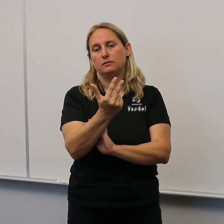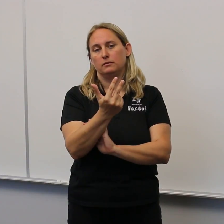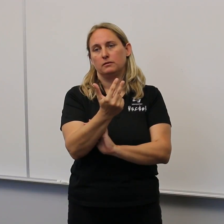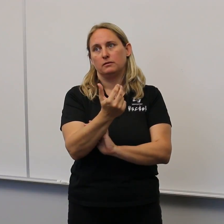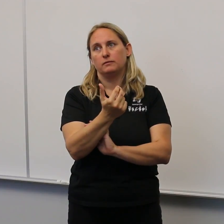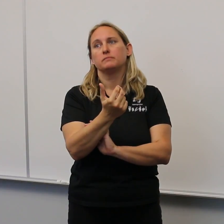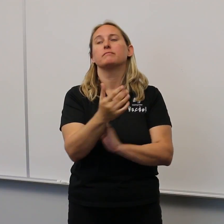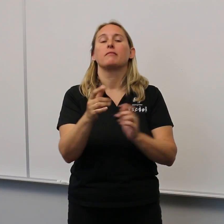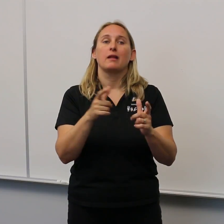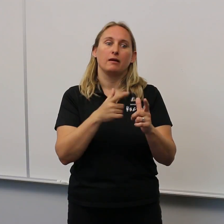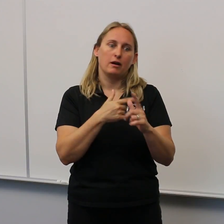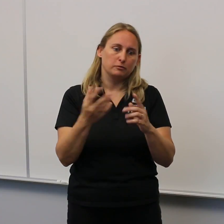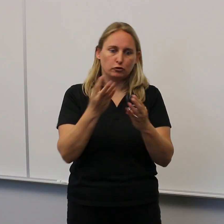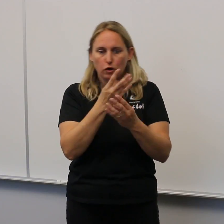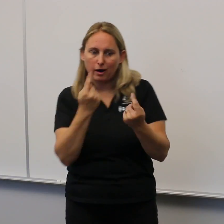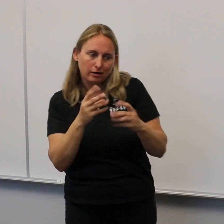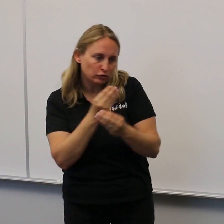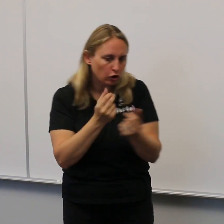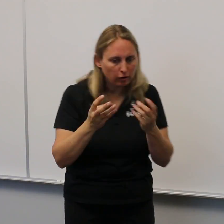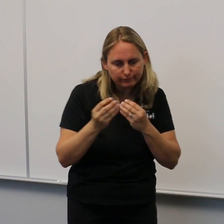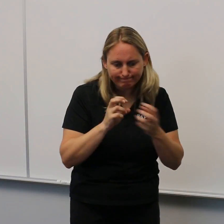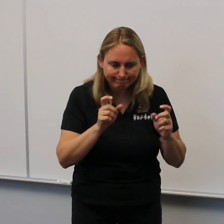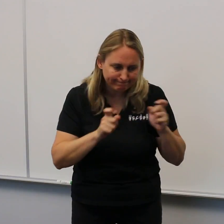As we're working through this question, I have 3